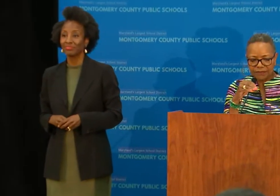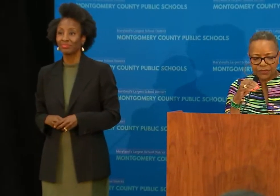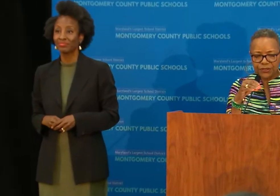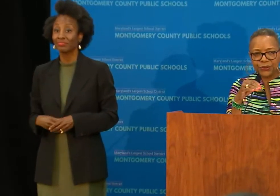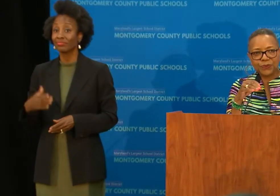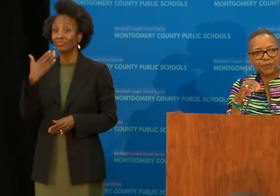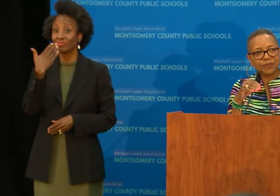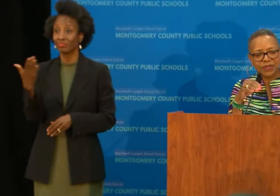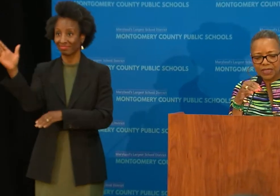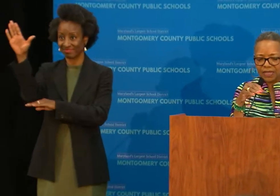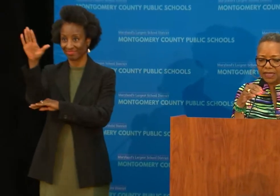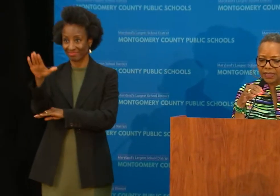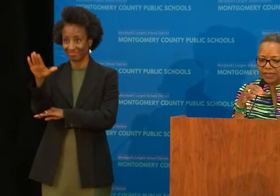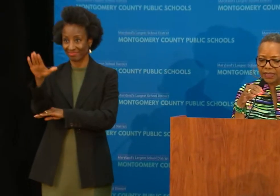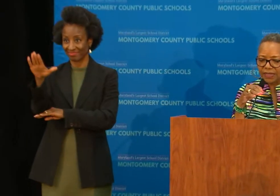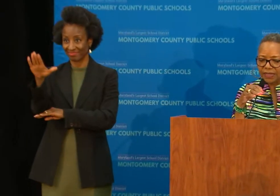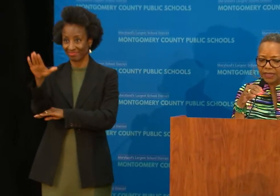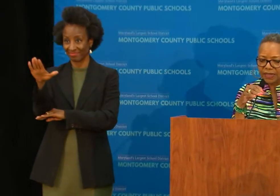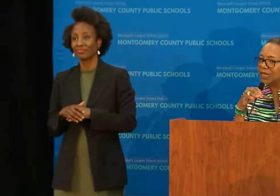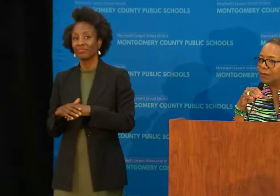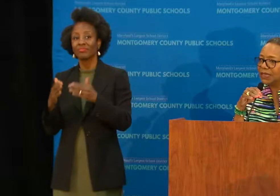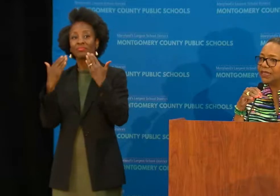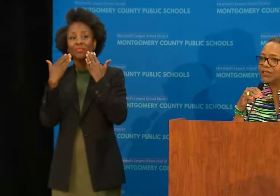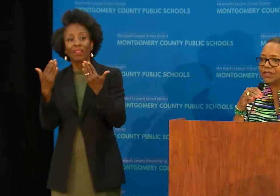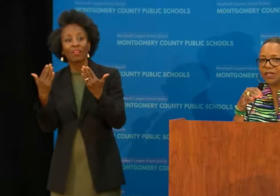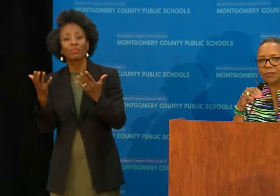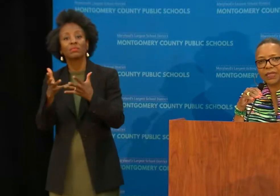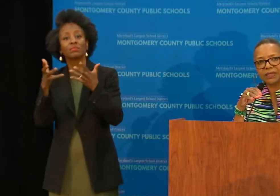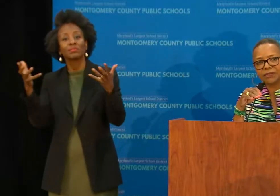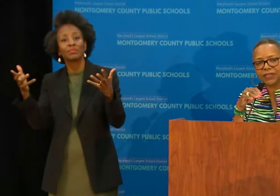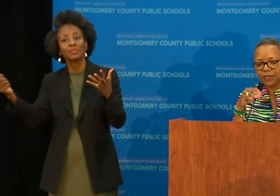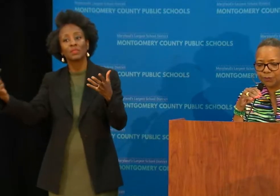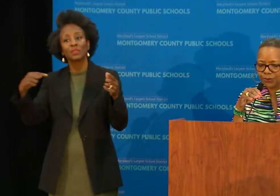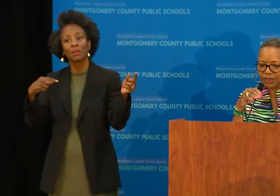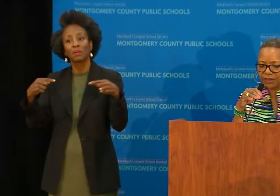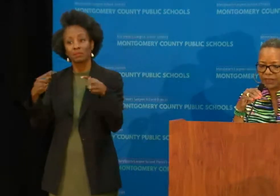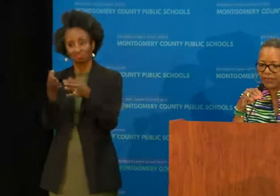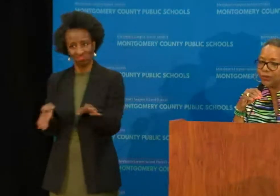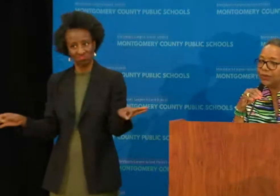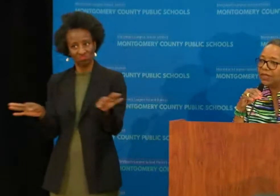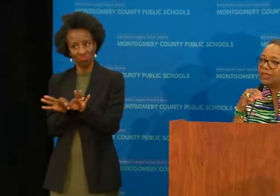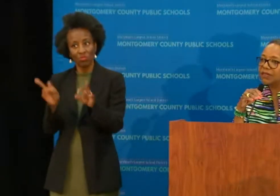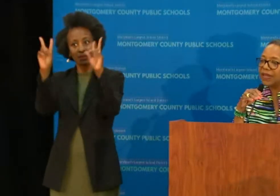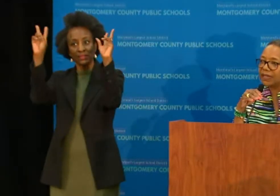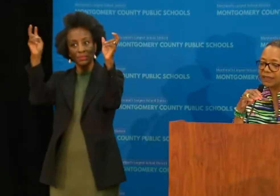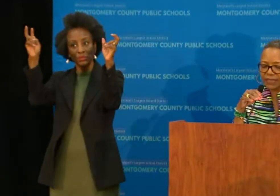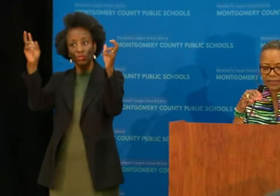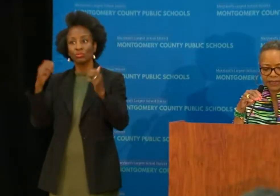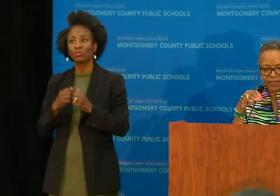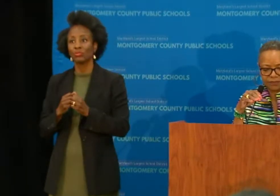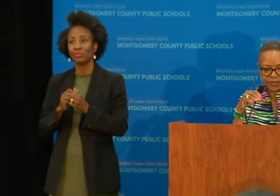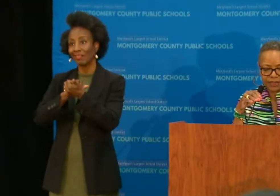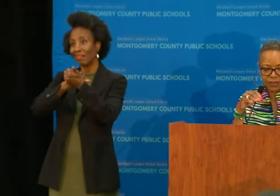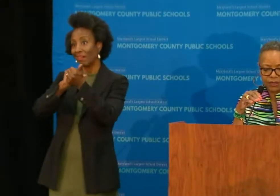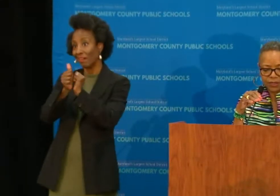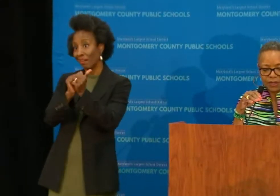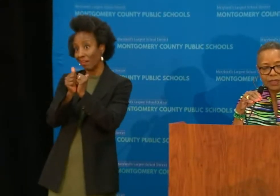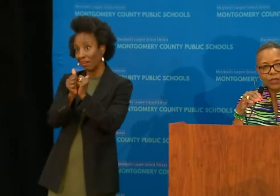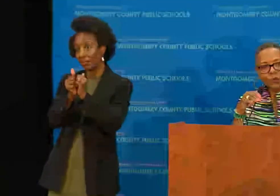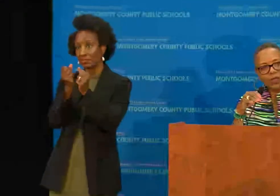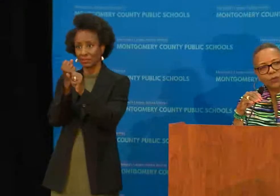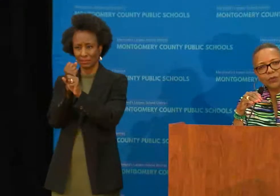Well, good afternoon, and thank you all for coming here to talk about this very important issue of athletic